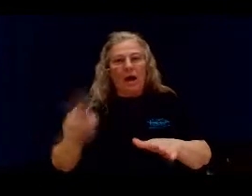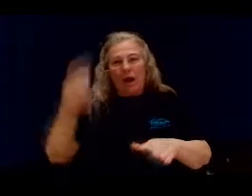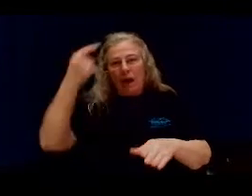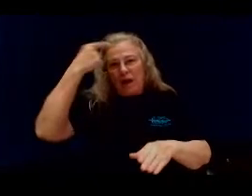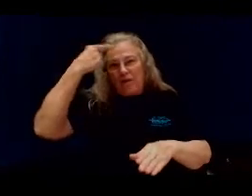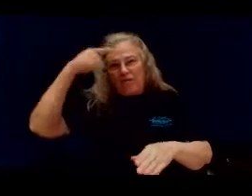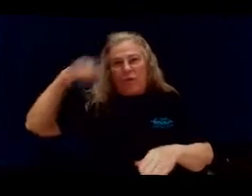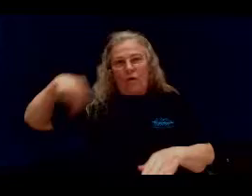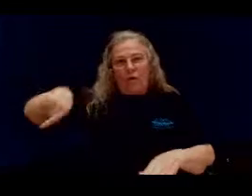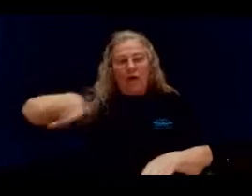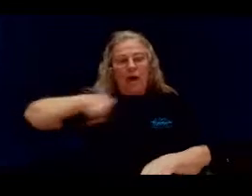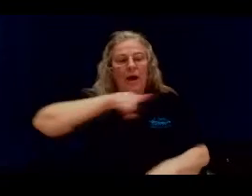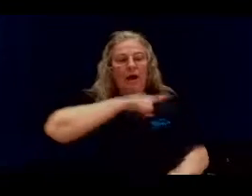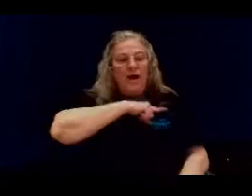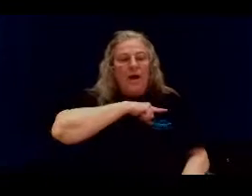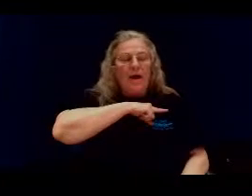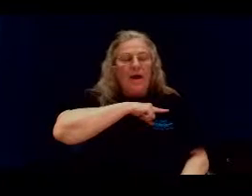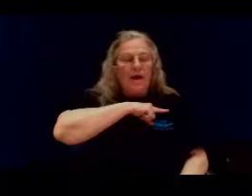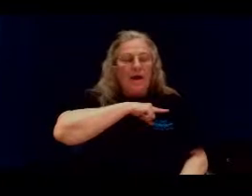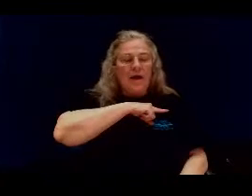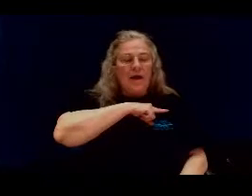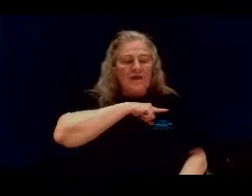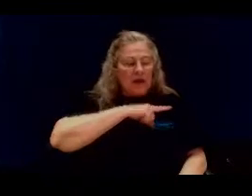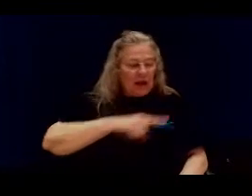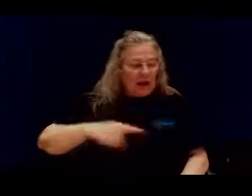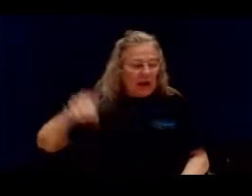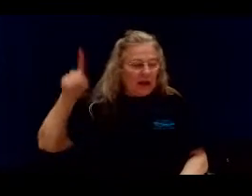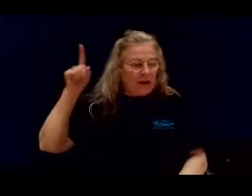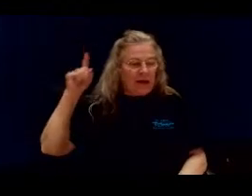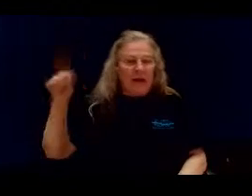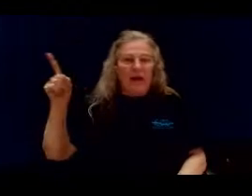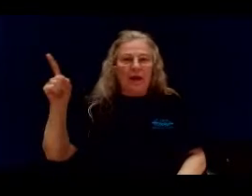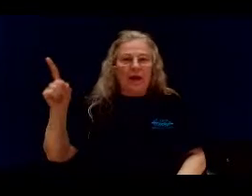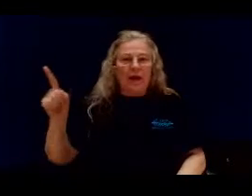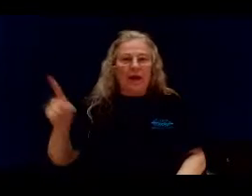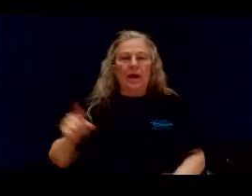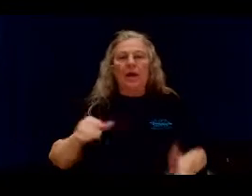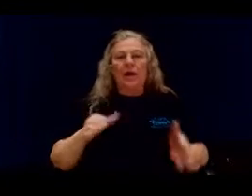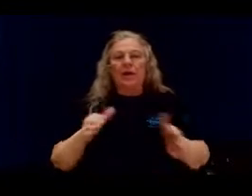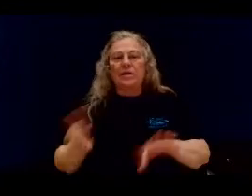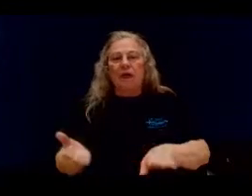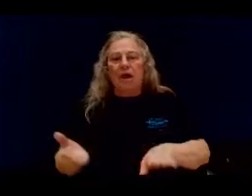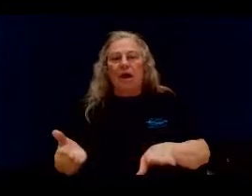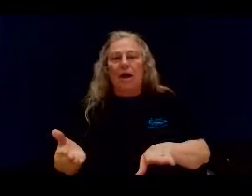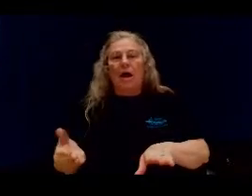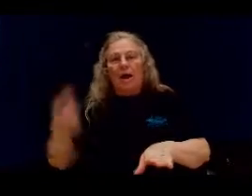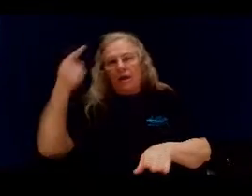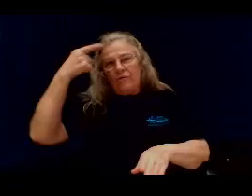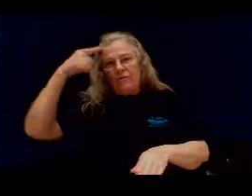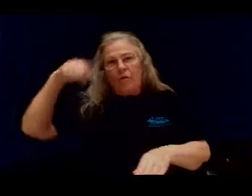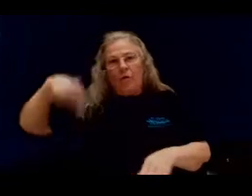died for us, and He died for